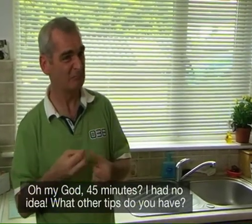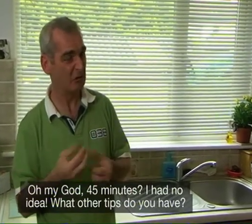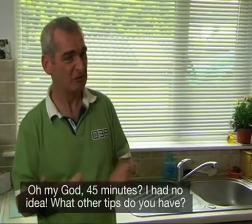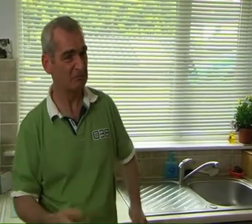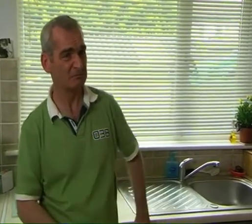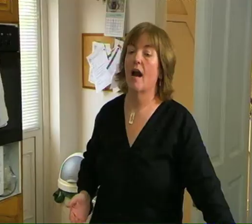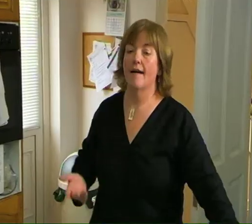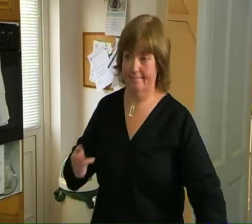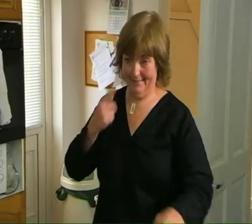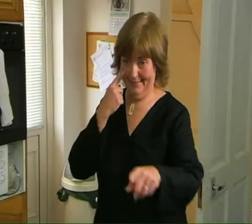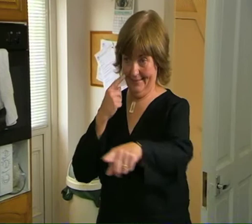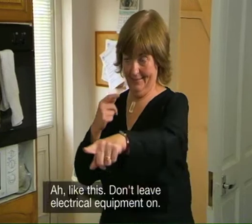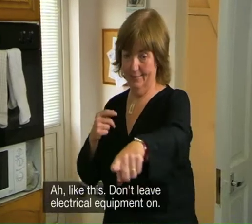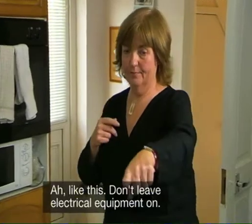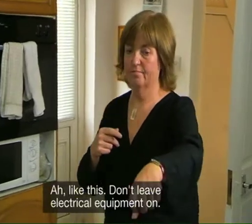have? Like this.